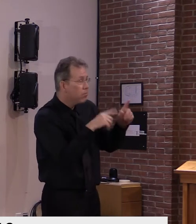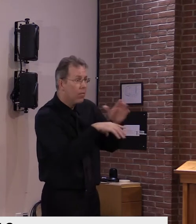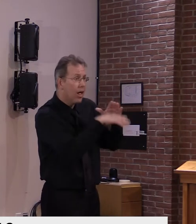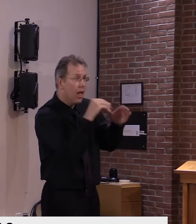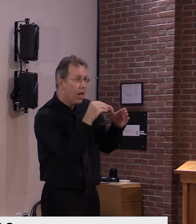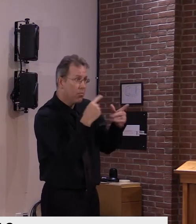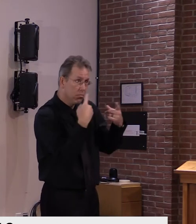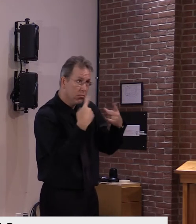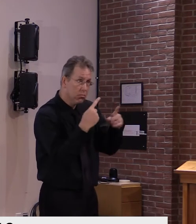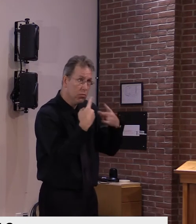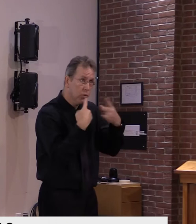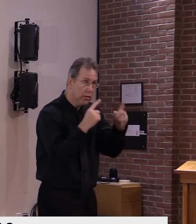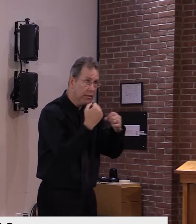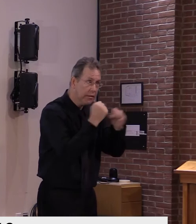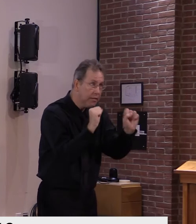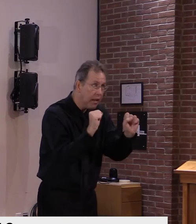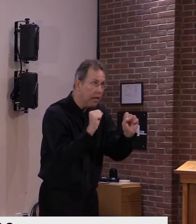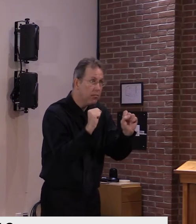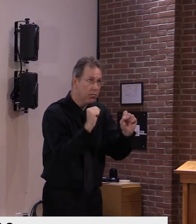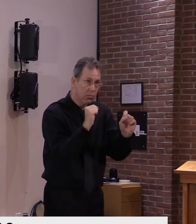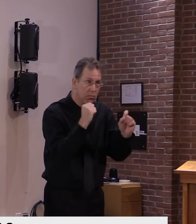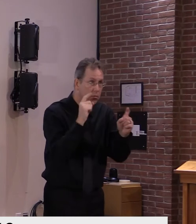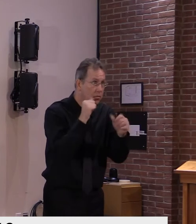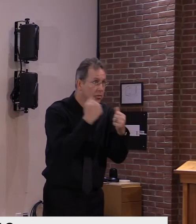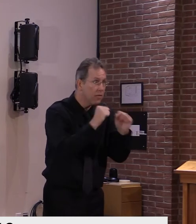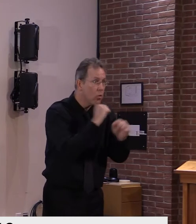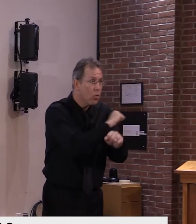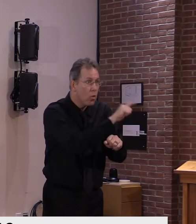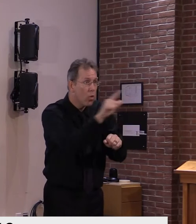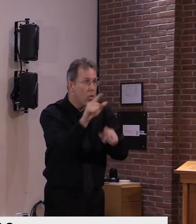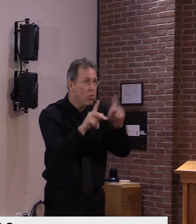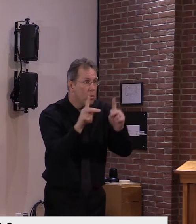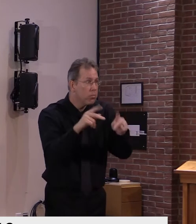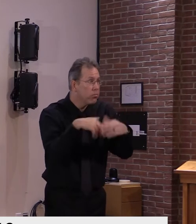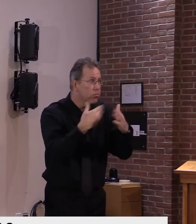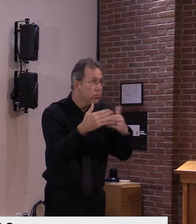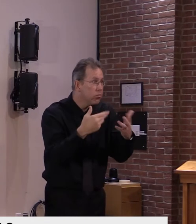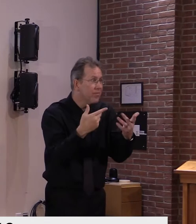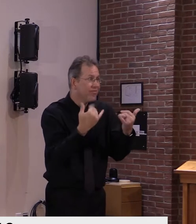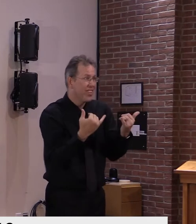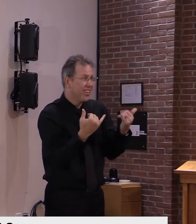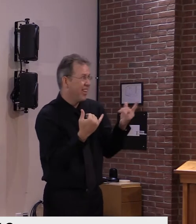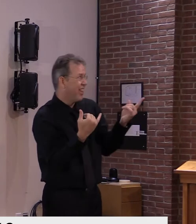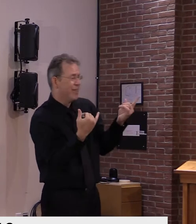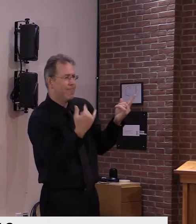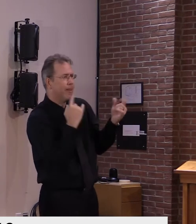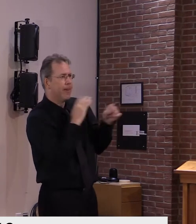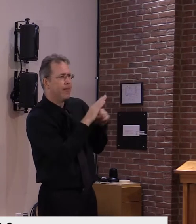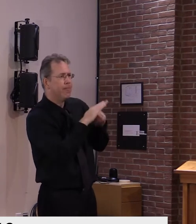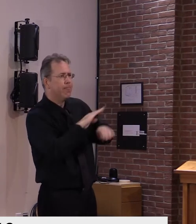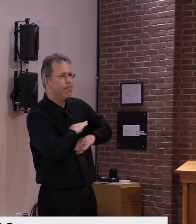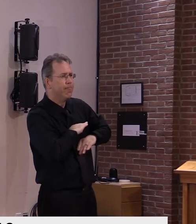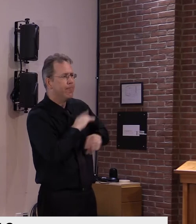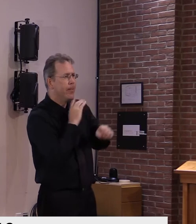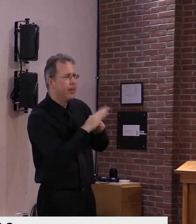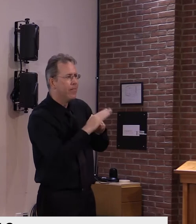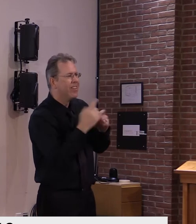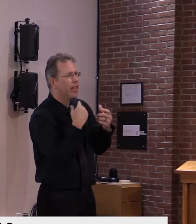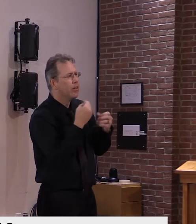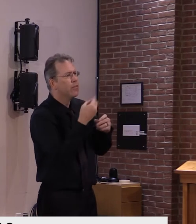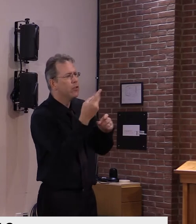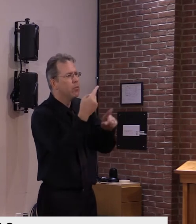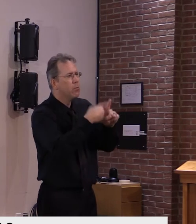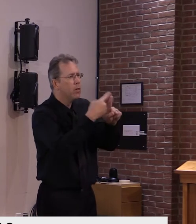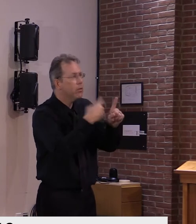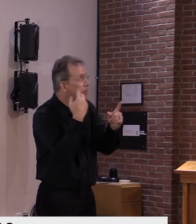lot. And we don't have enough for everyone at this point in time, and it's going to be many, many months before that is even